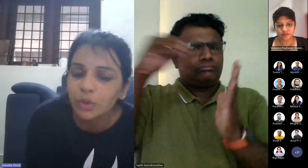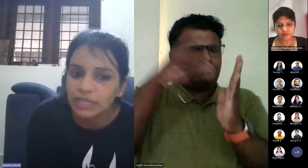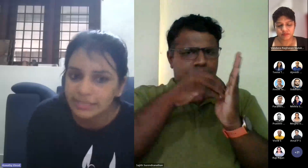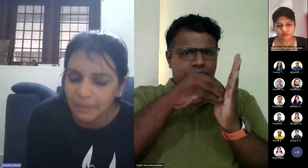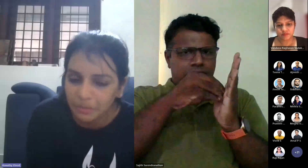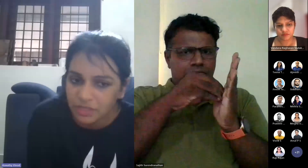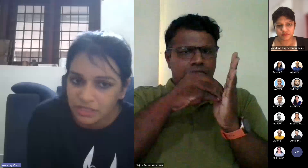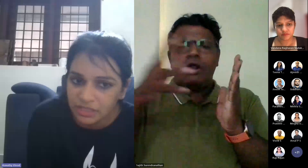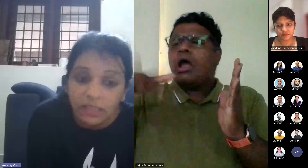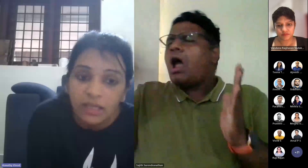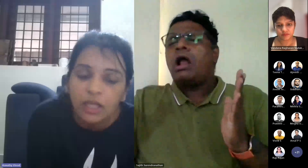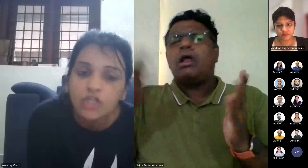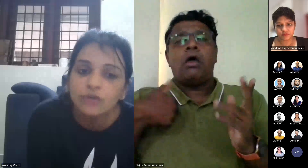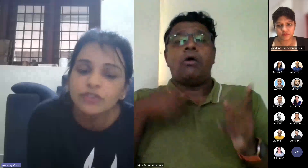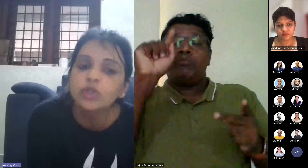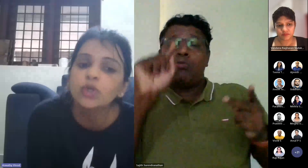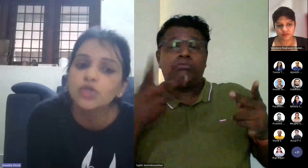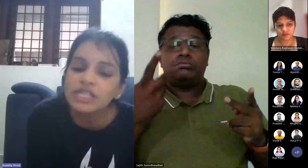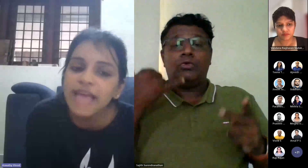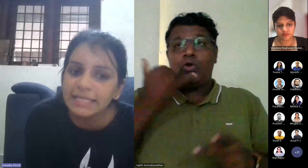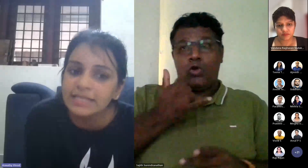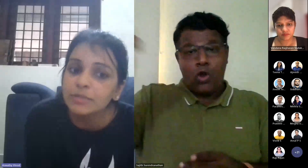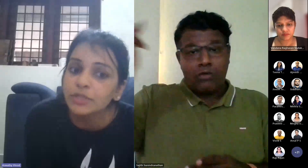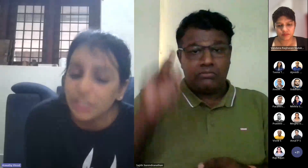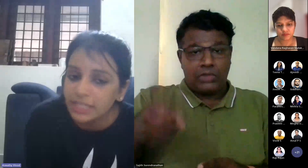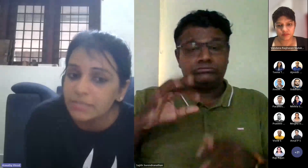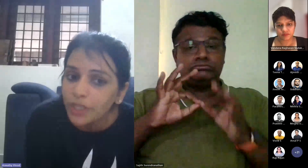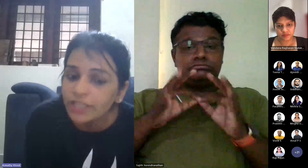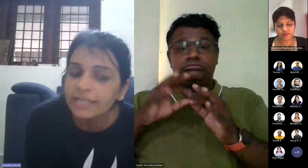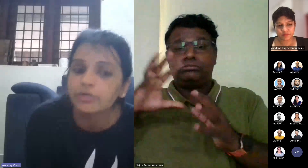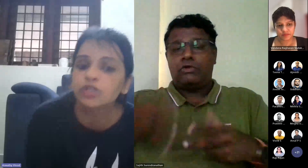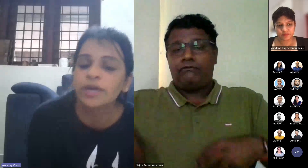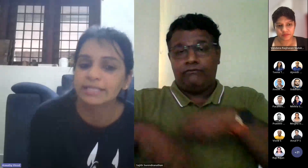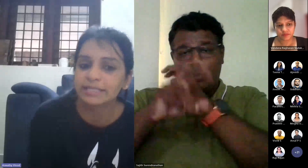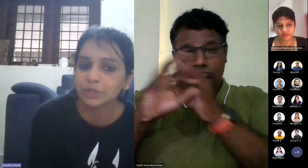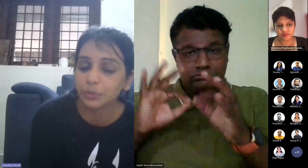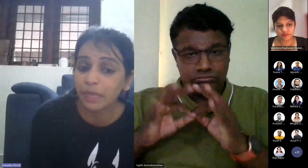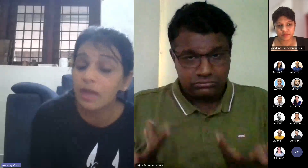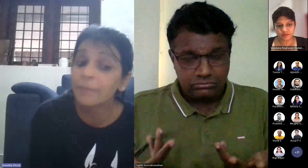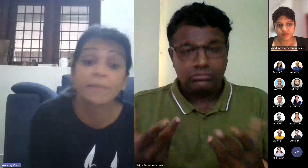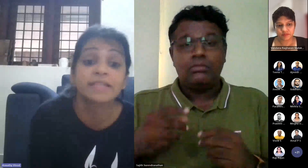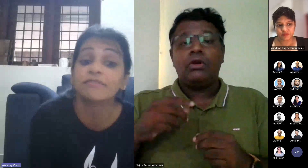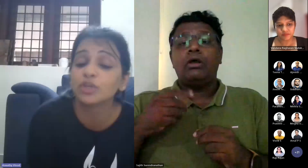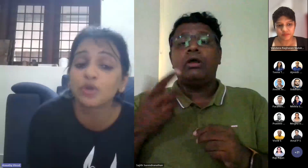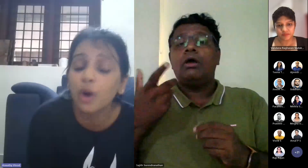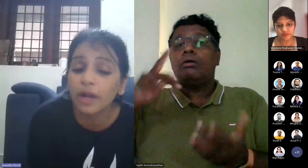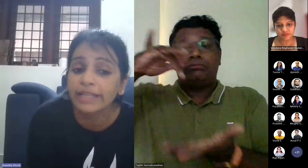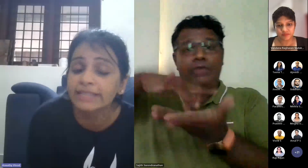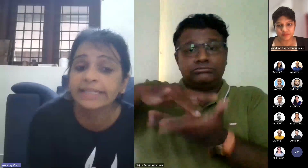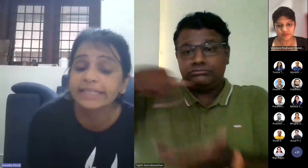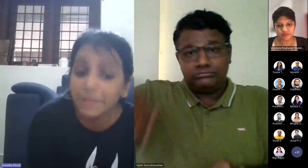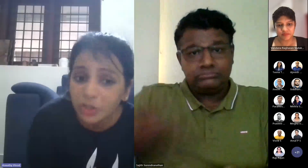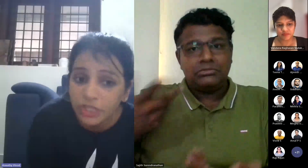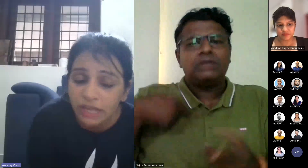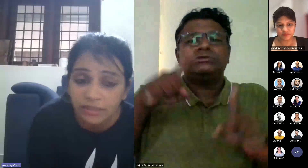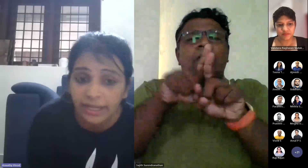let them know there is an emergency. So, if the solution is accessible, it's important that it's also accessible to me. Maybe it's a video call and there